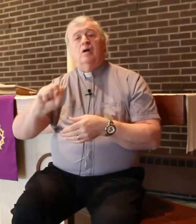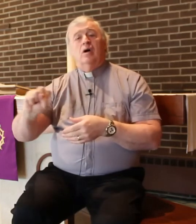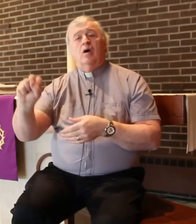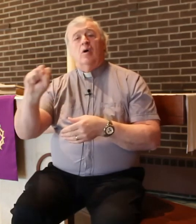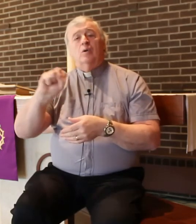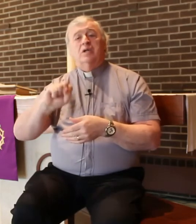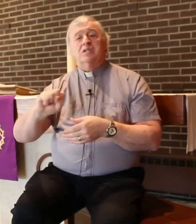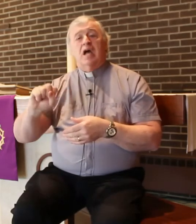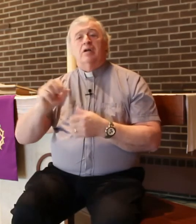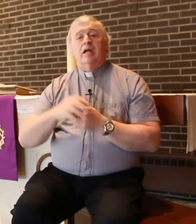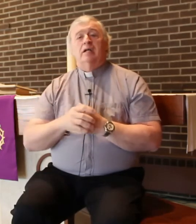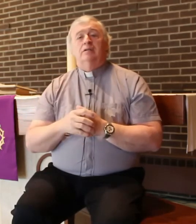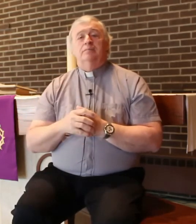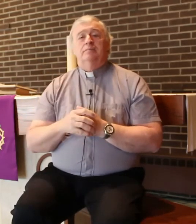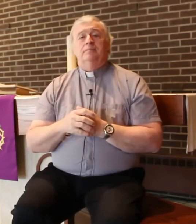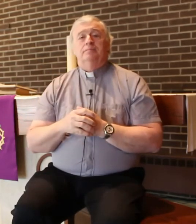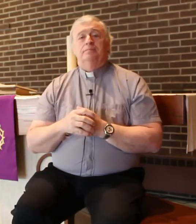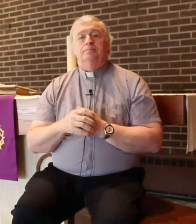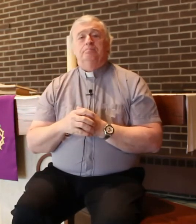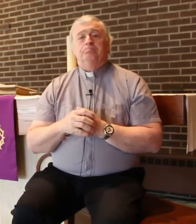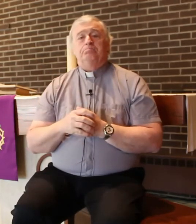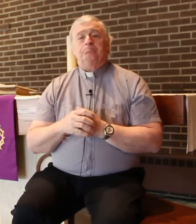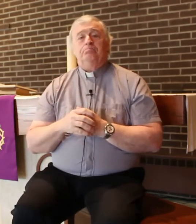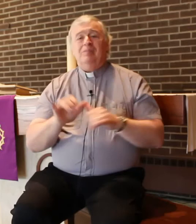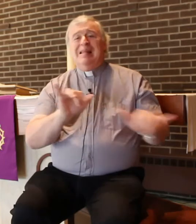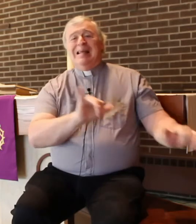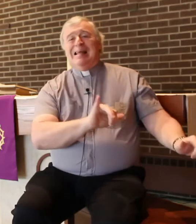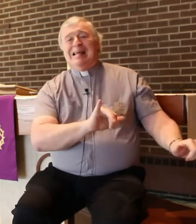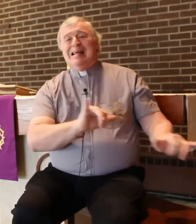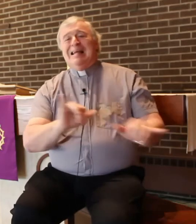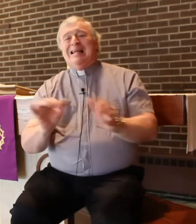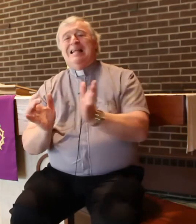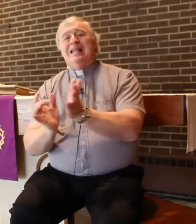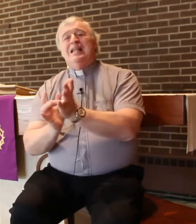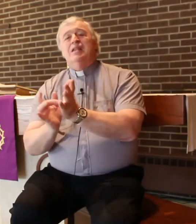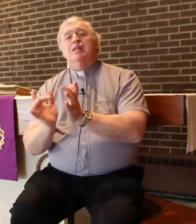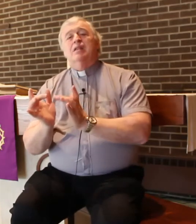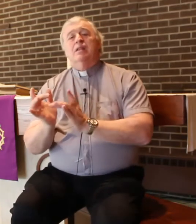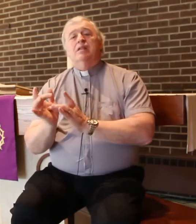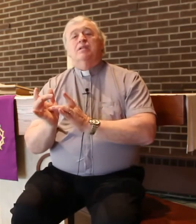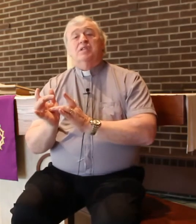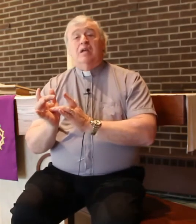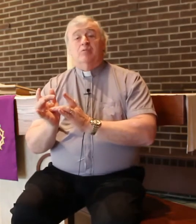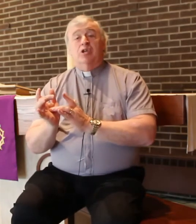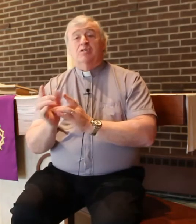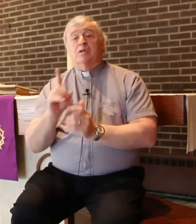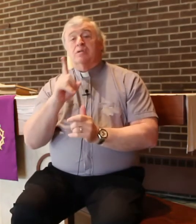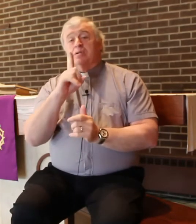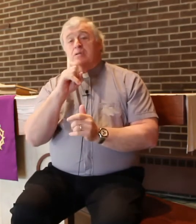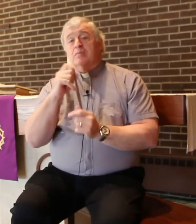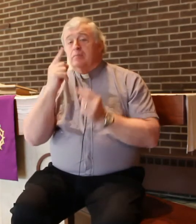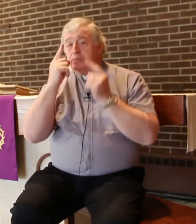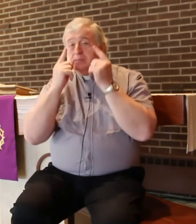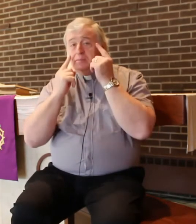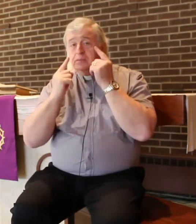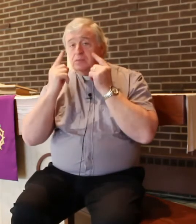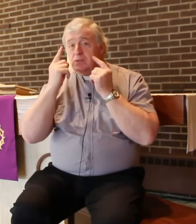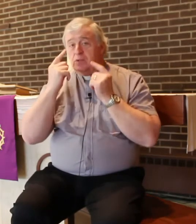Holy Saturday. same Jesus